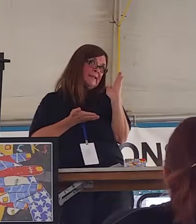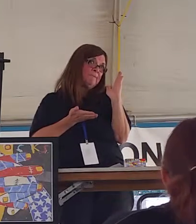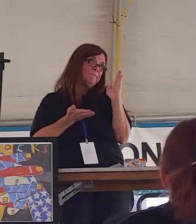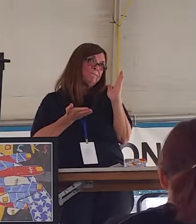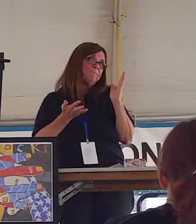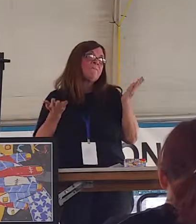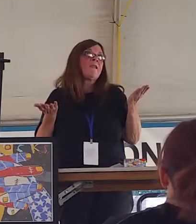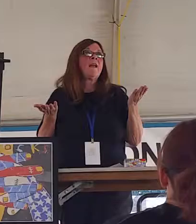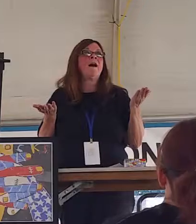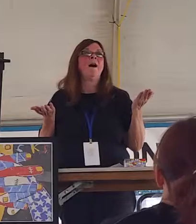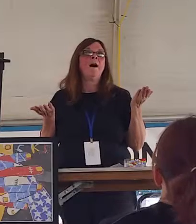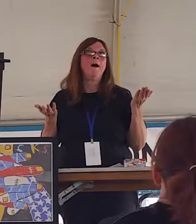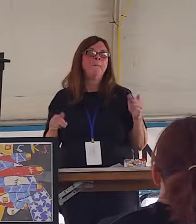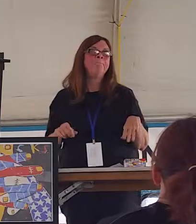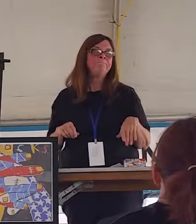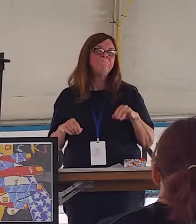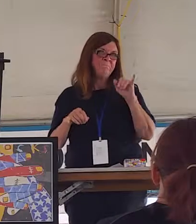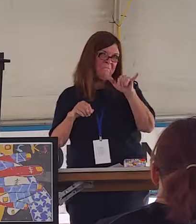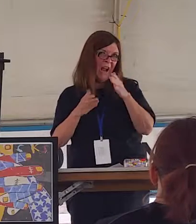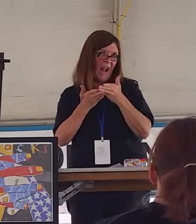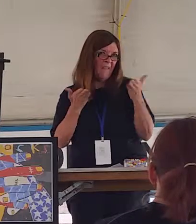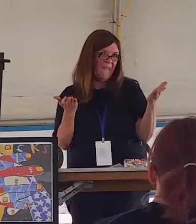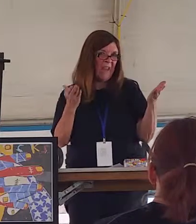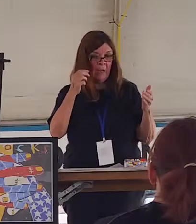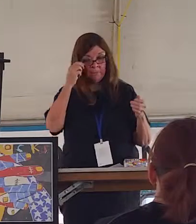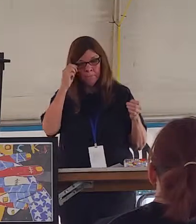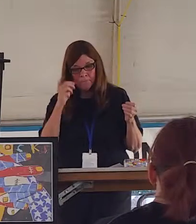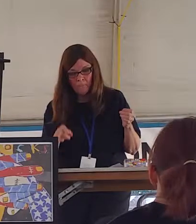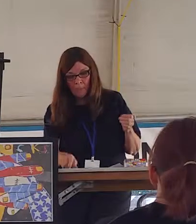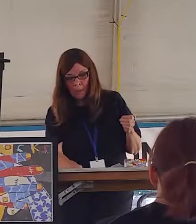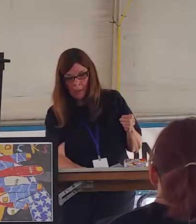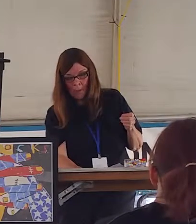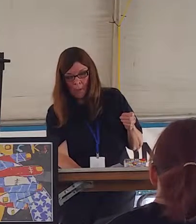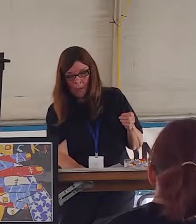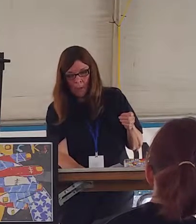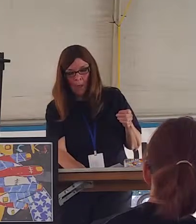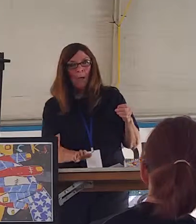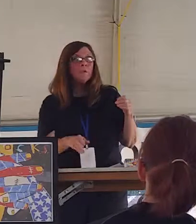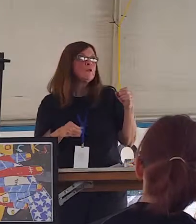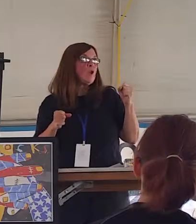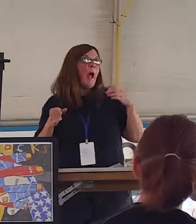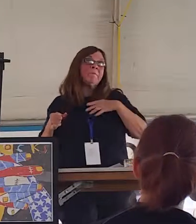through rallies and protests and that kind of thing.